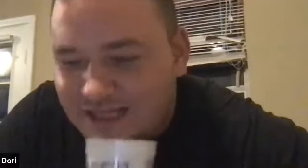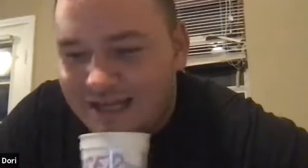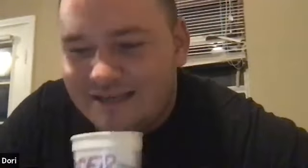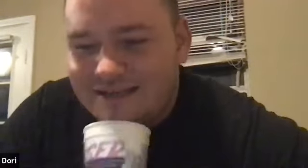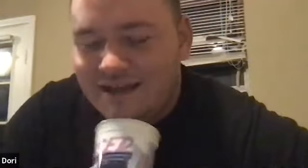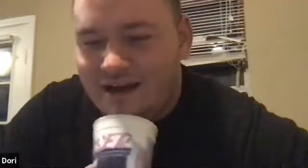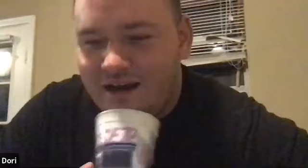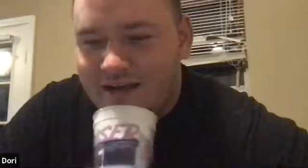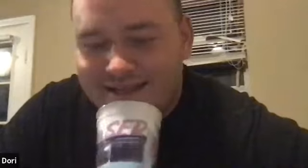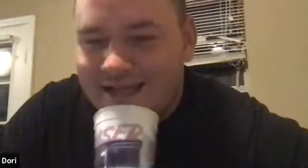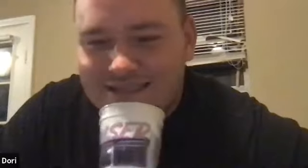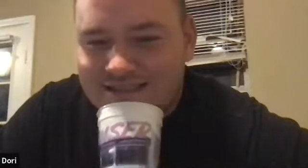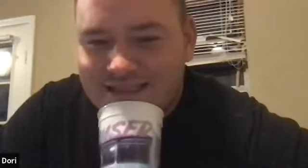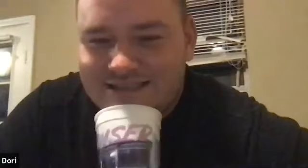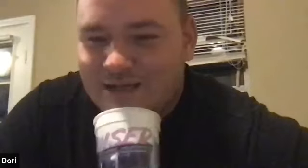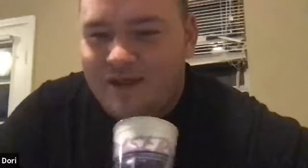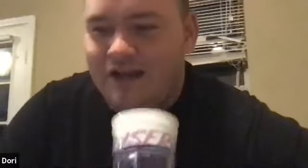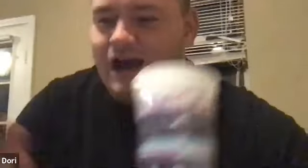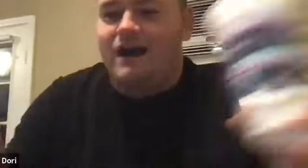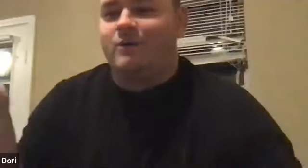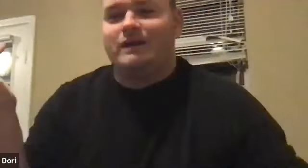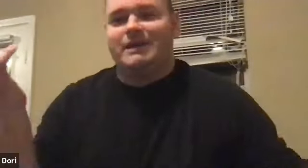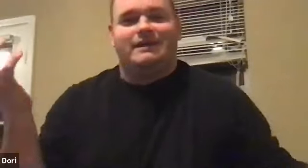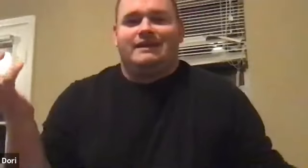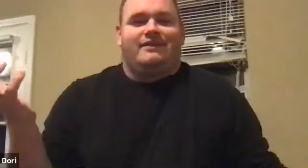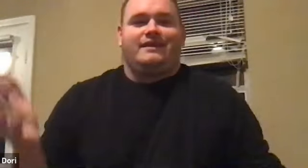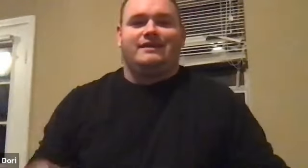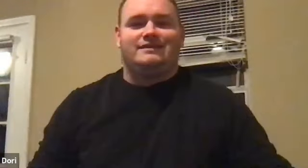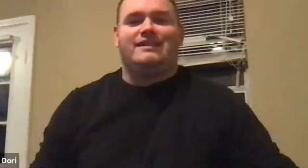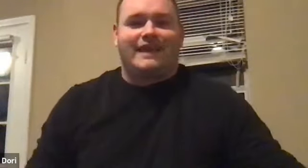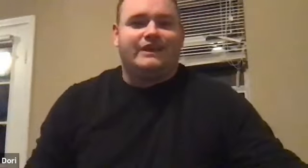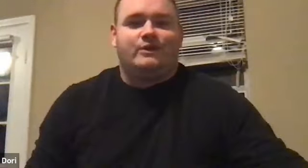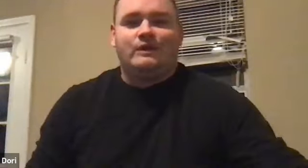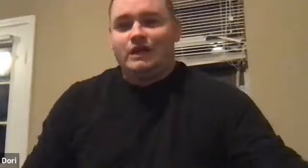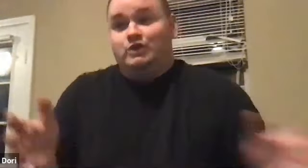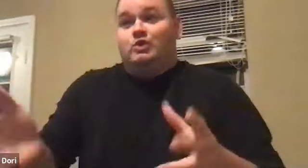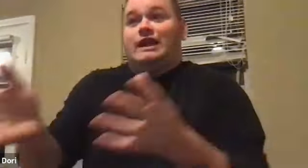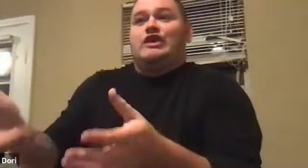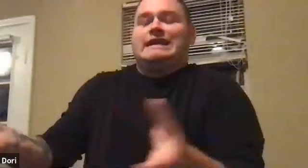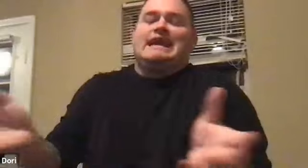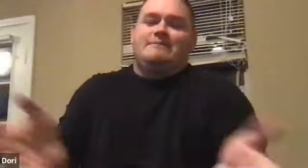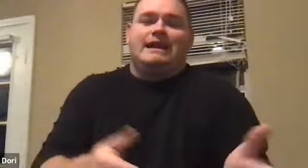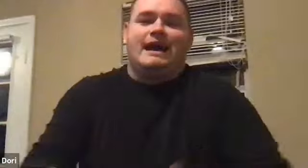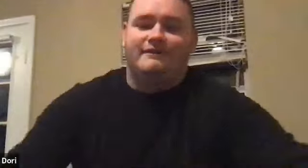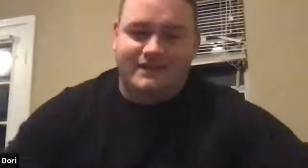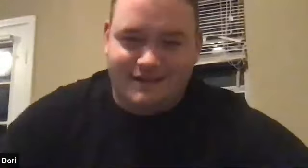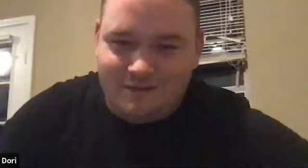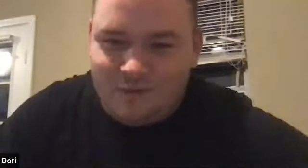like, he thanked us and he said, without y'all, I wouldn't have been anything. Thank you. Wow. You literally gave me life. And we were